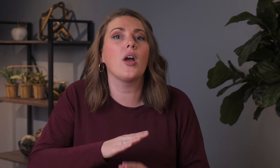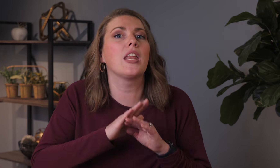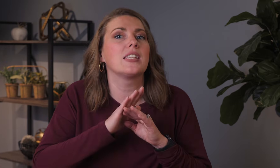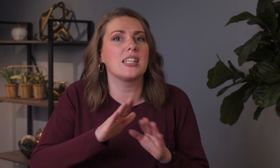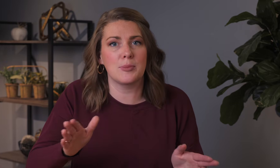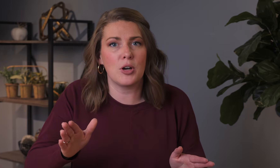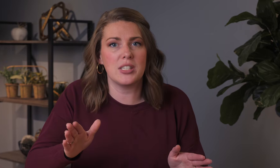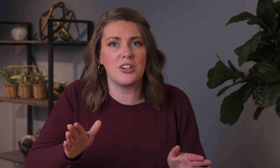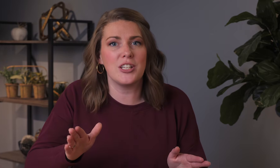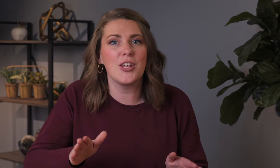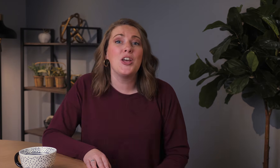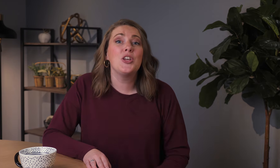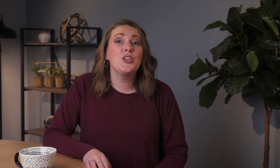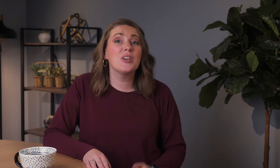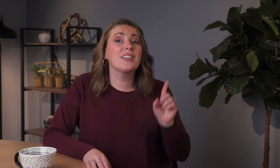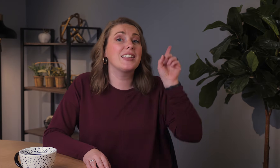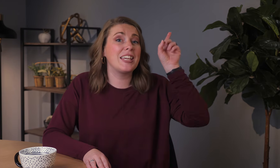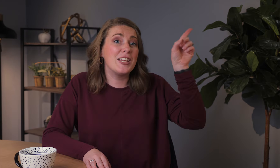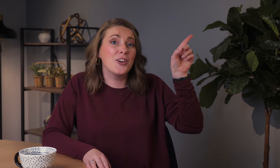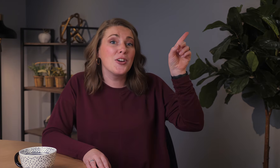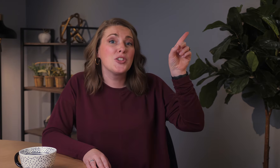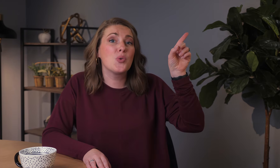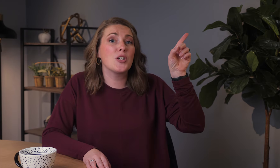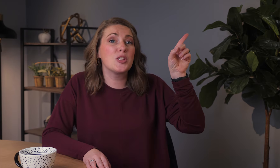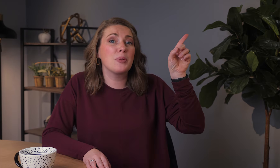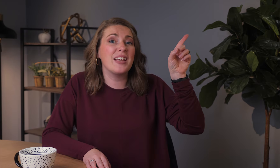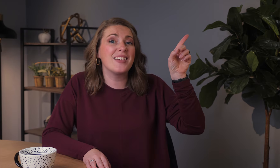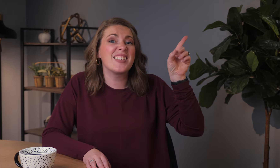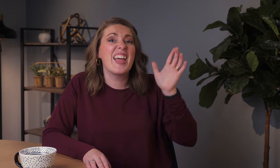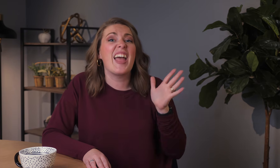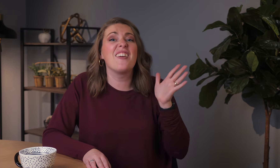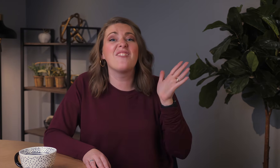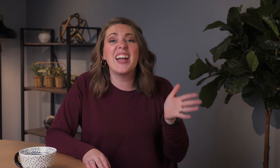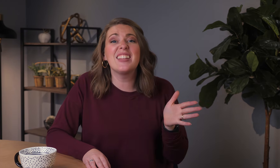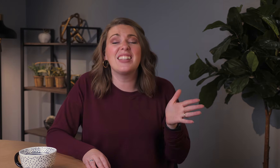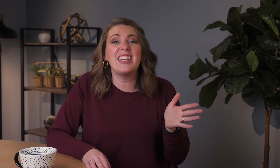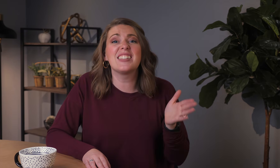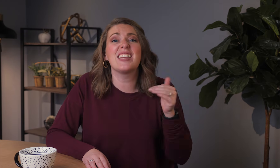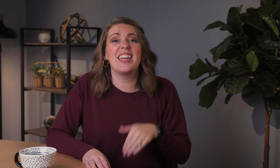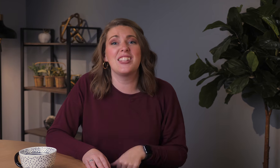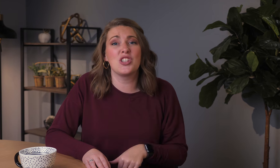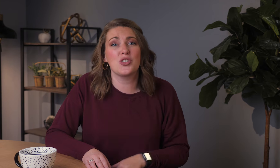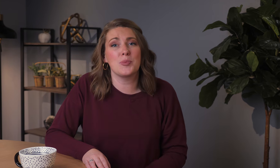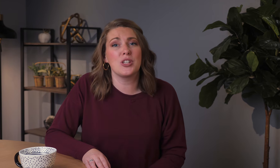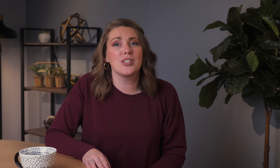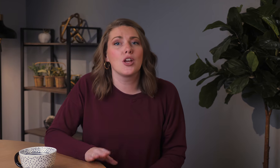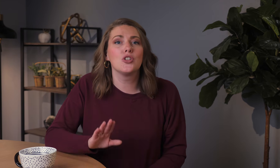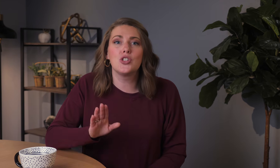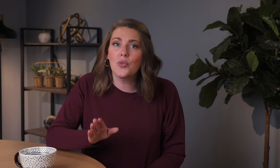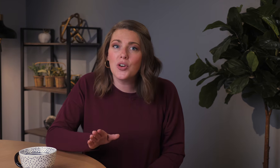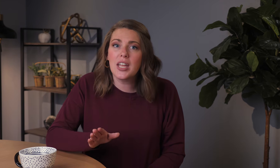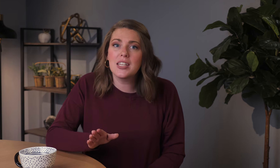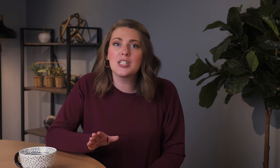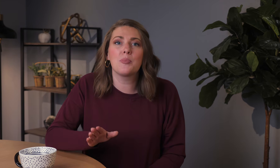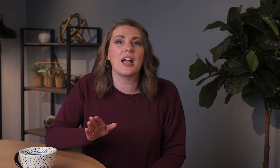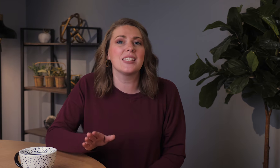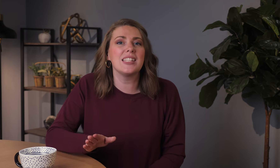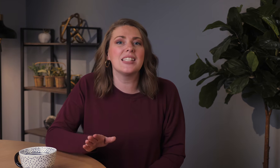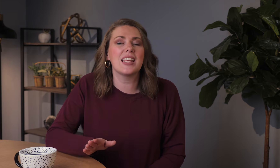in a 6-part series. You can click here to watch the playlist and find the links in the descriptions. Don't forget to practice these